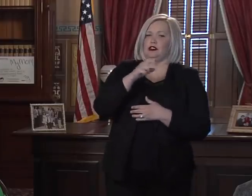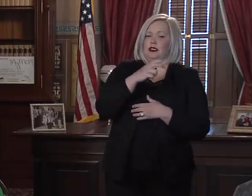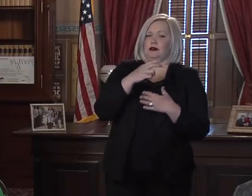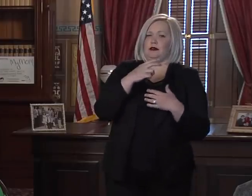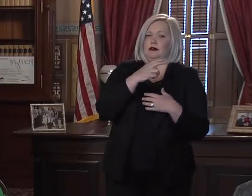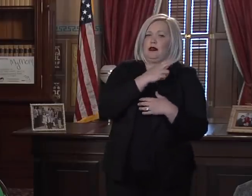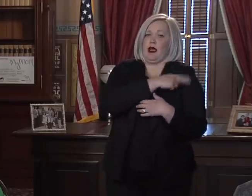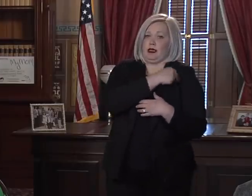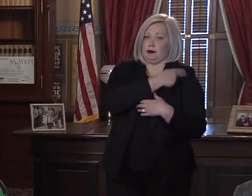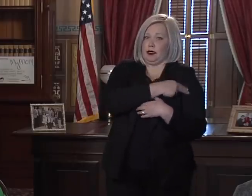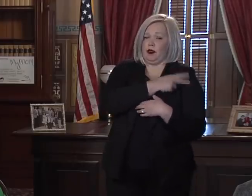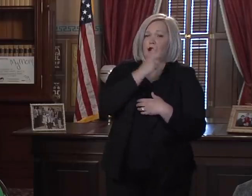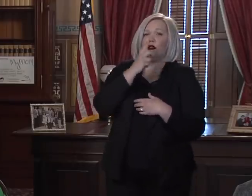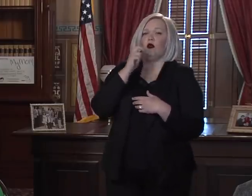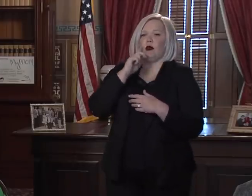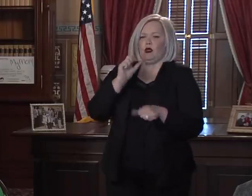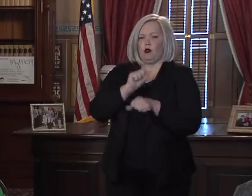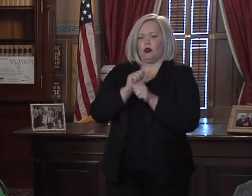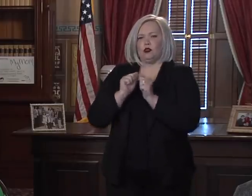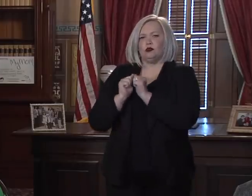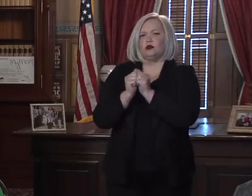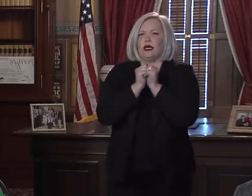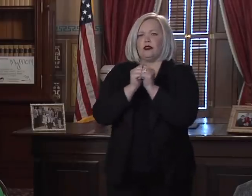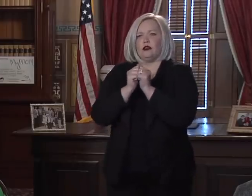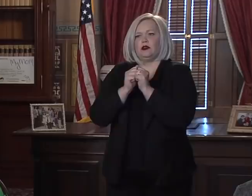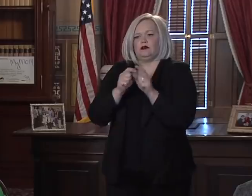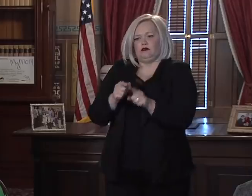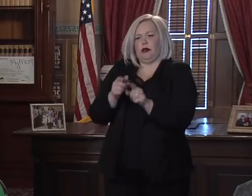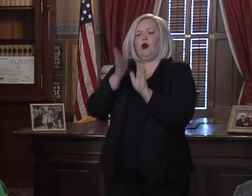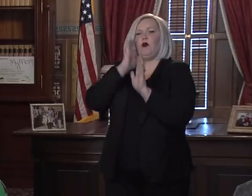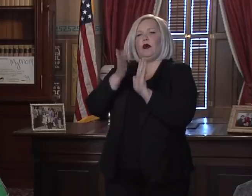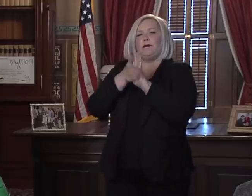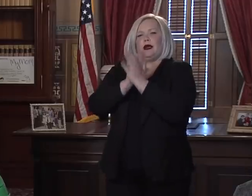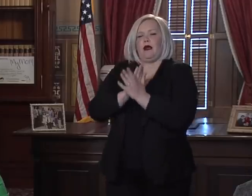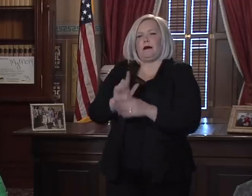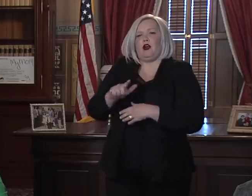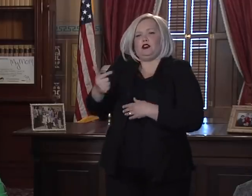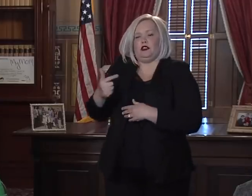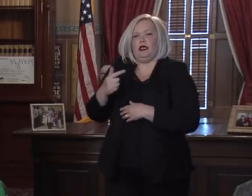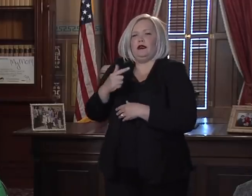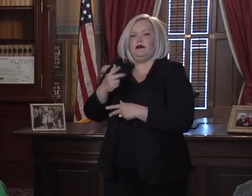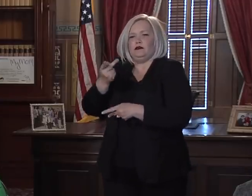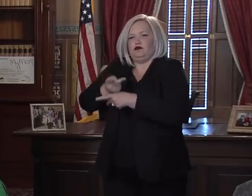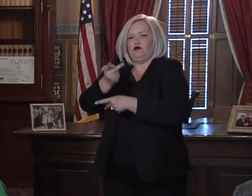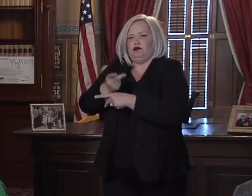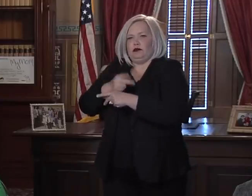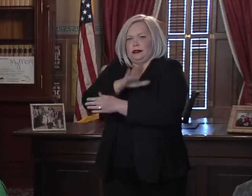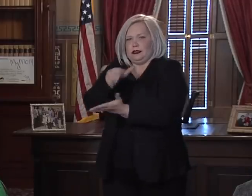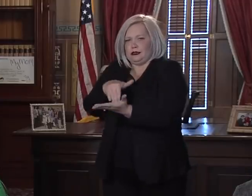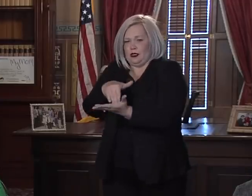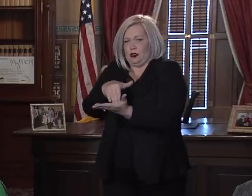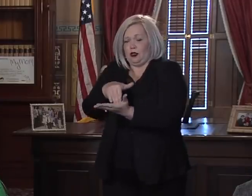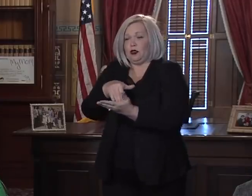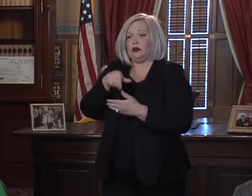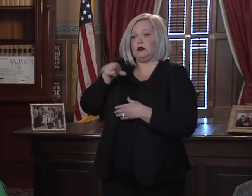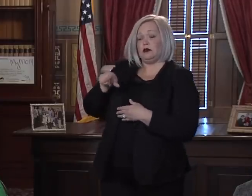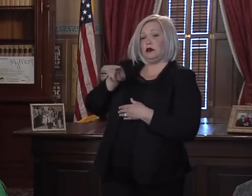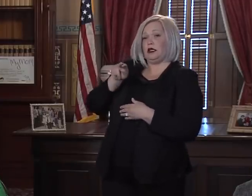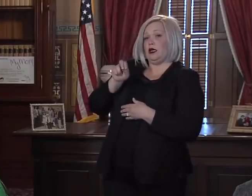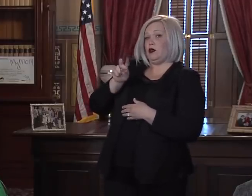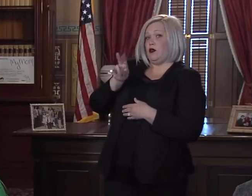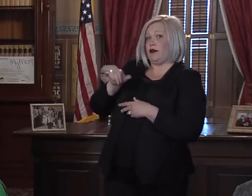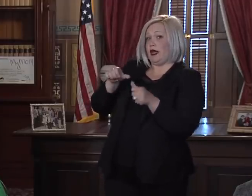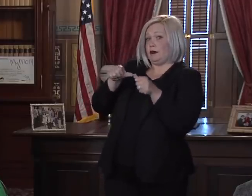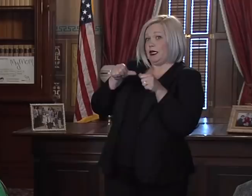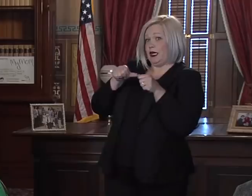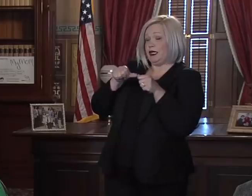medical capacity during the state's response to COVID-19. After conversion, the Suburban Collection